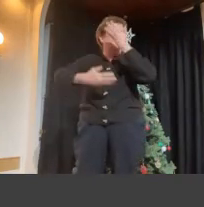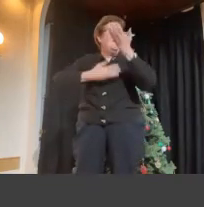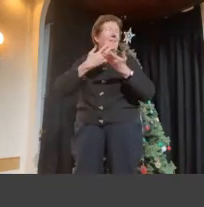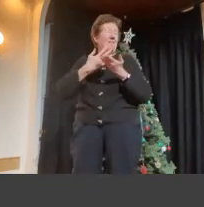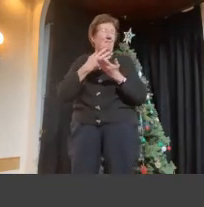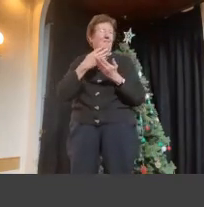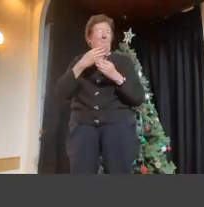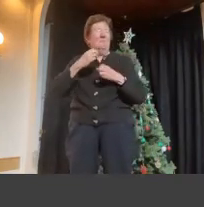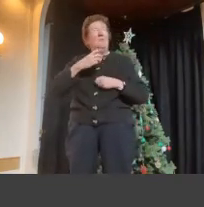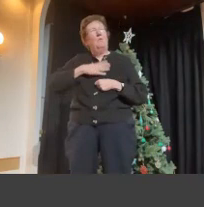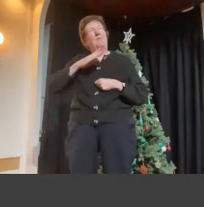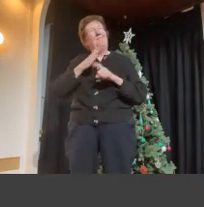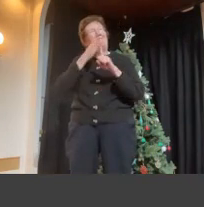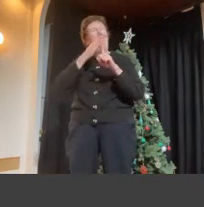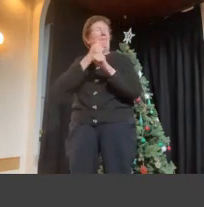Okay.